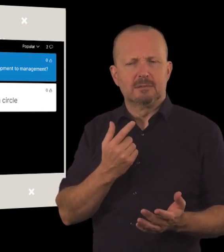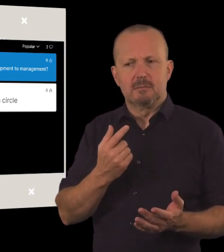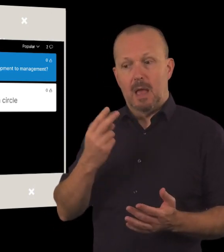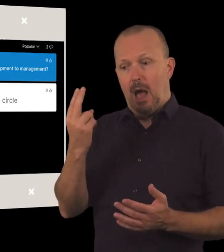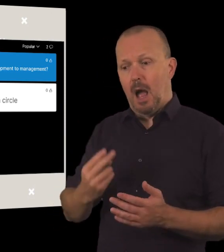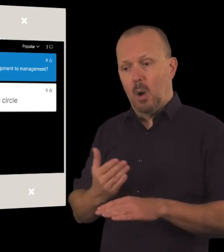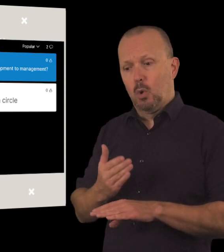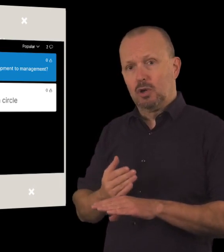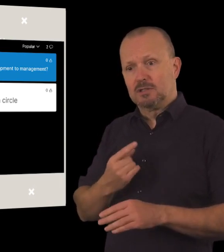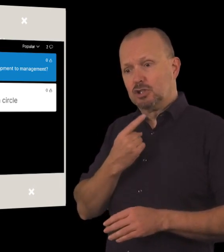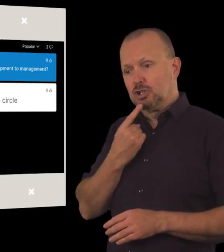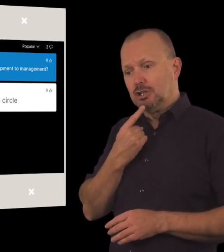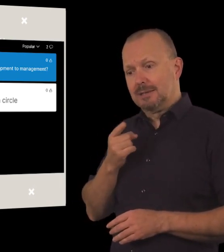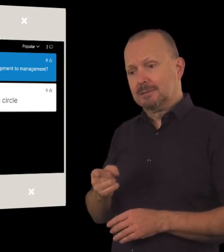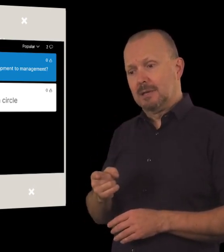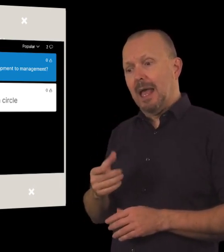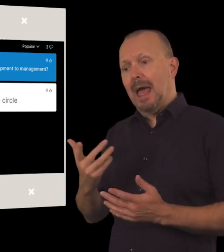that?